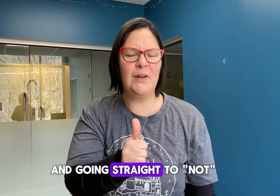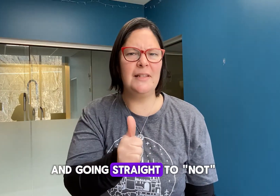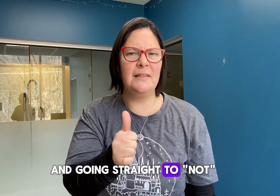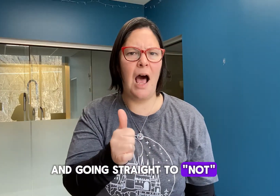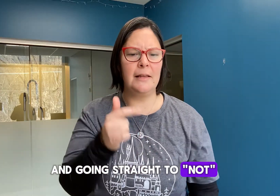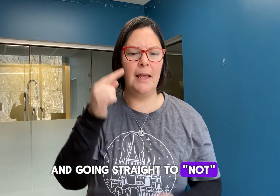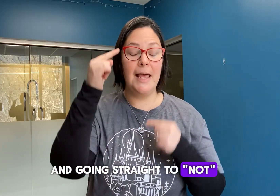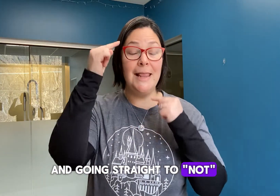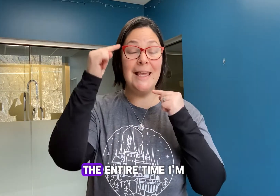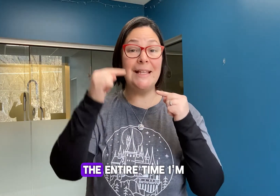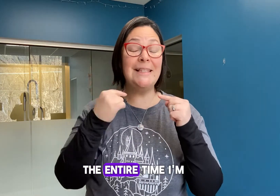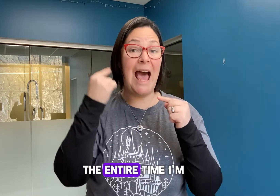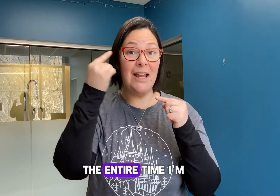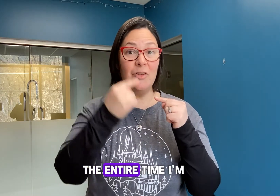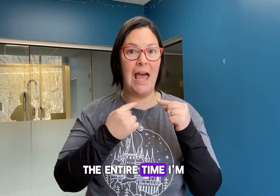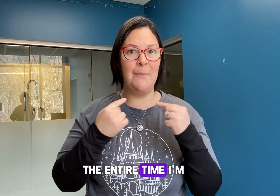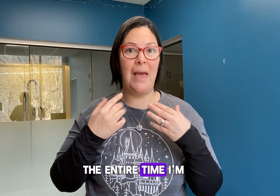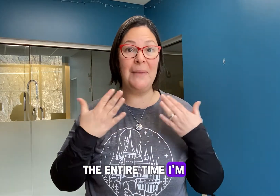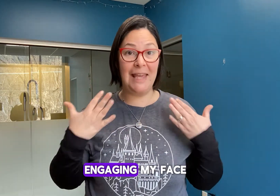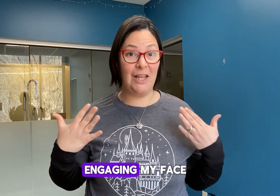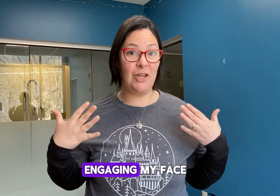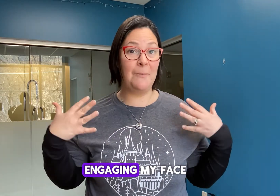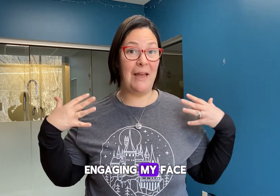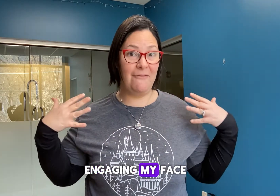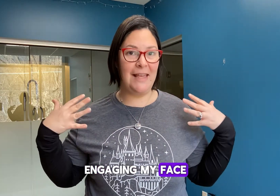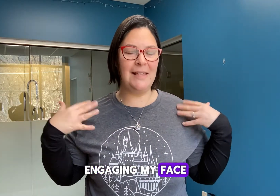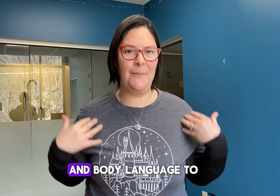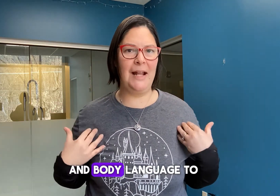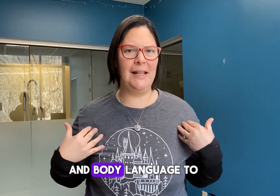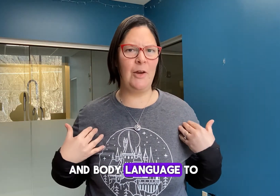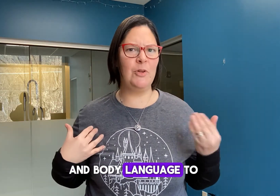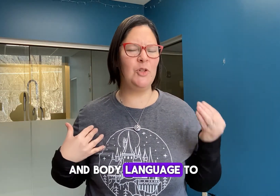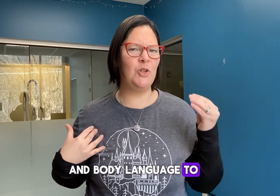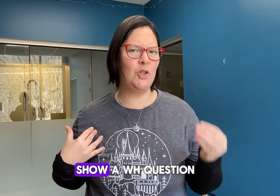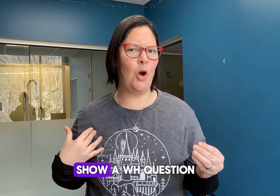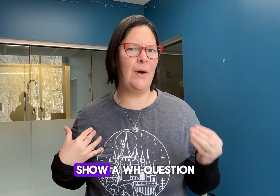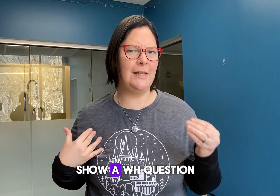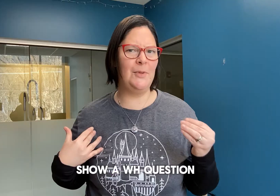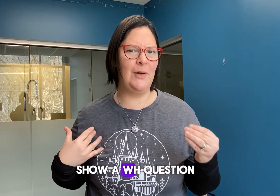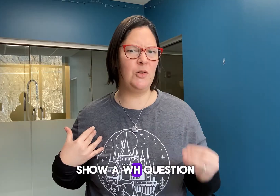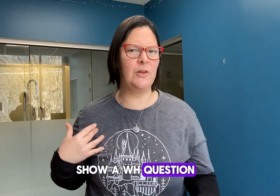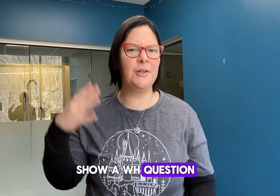to not. The entire time I'm engaging my face and body language to show a WH question.